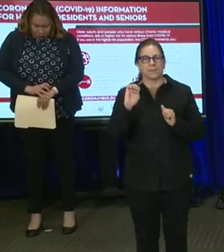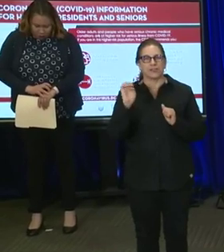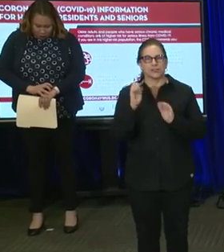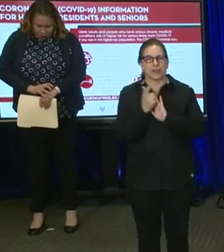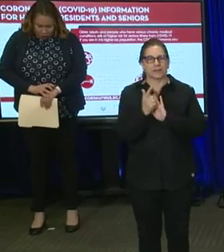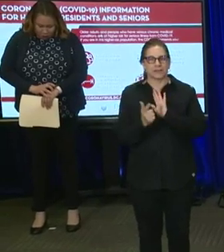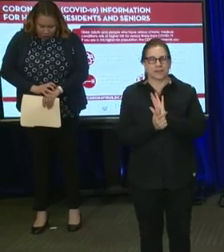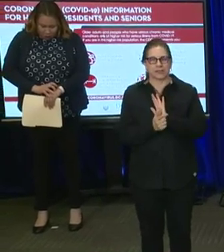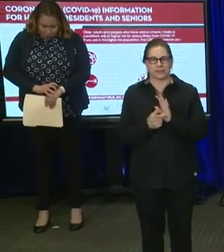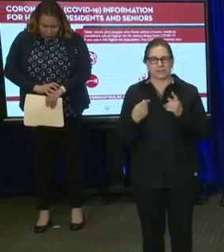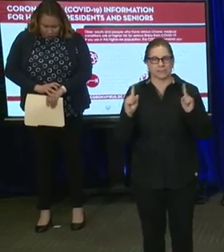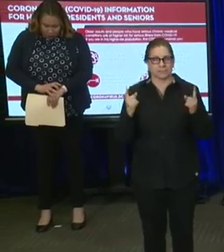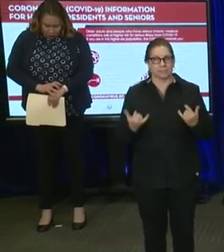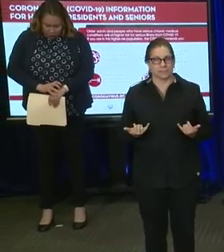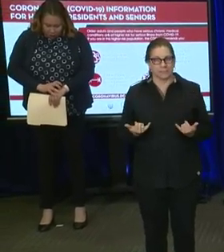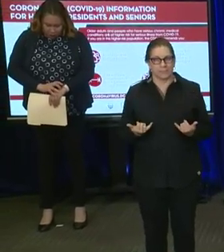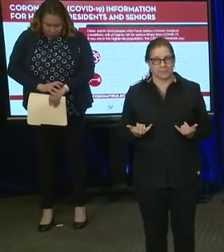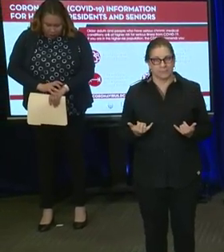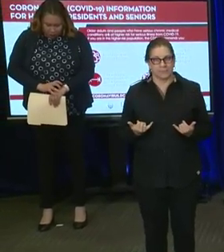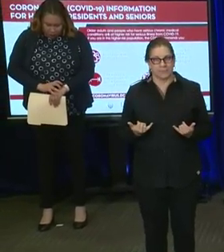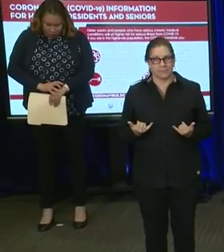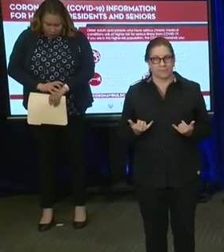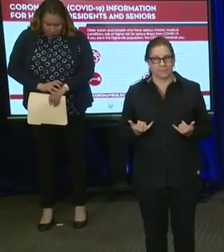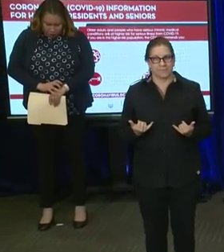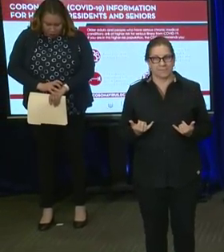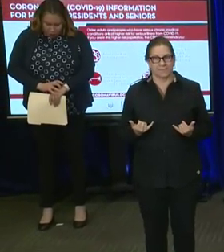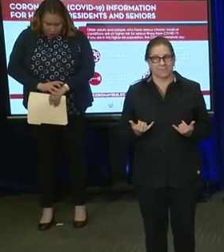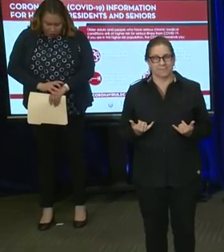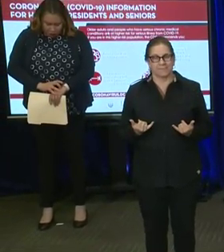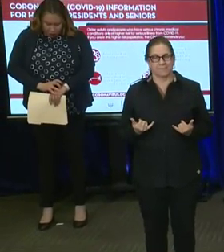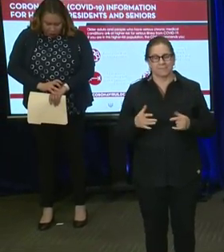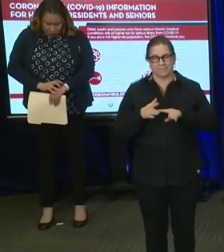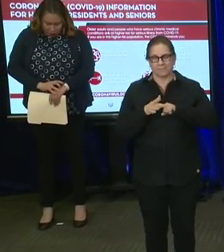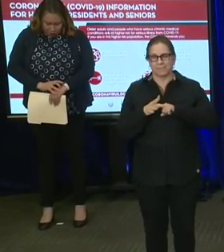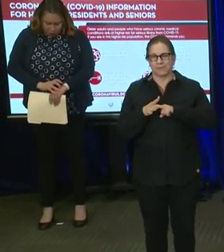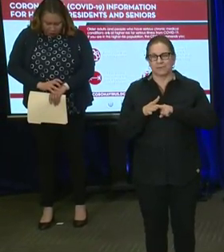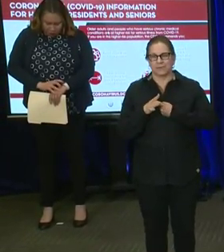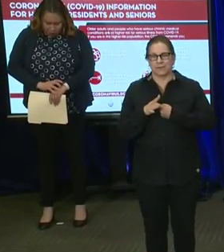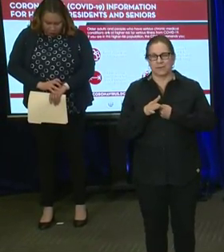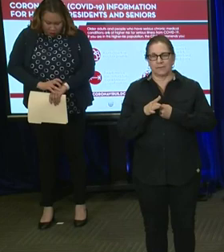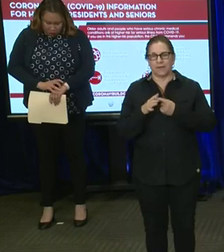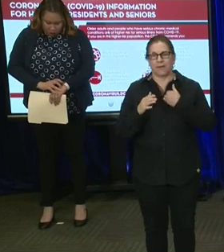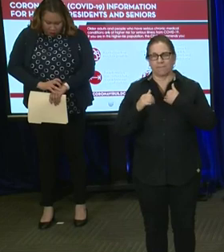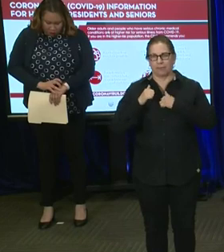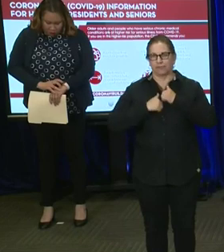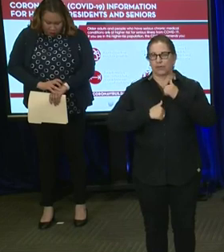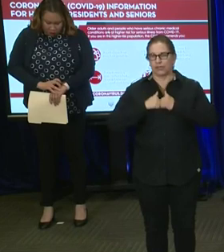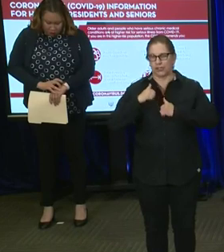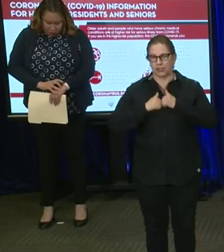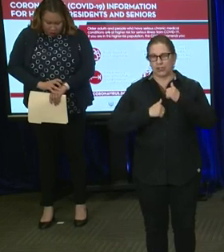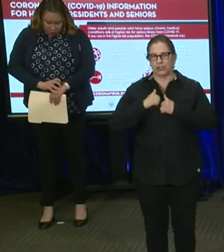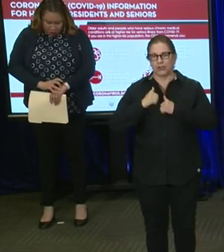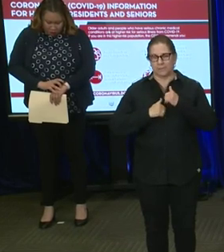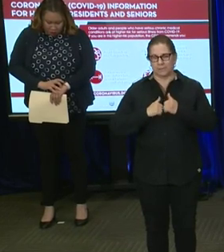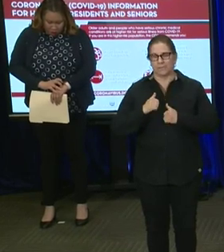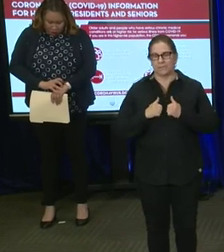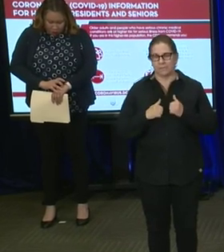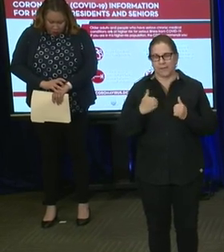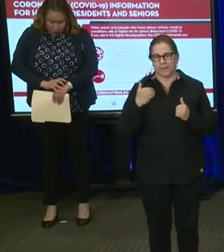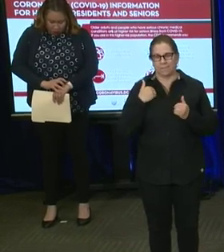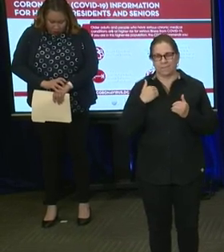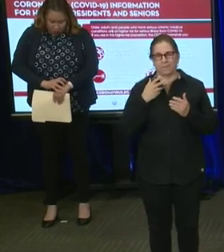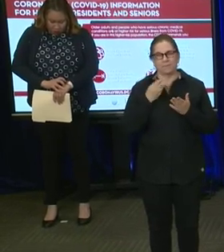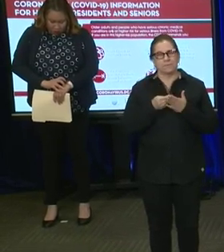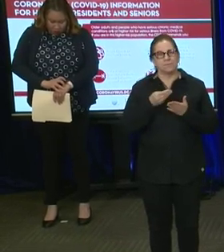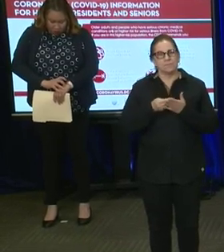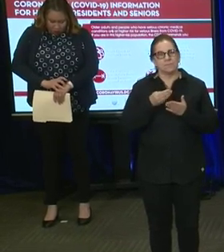by the Deputy Mayor, we are already started to put the structures in place to try to provide the relief that residents have reached